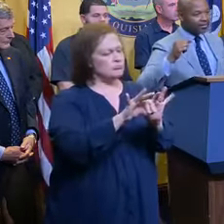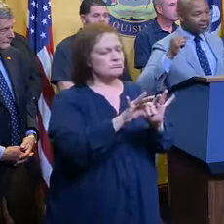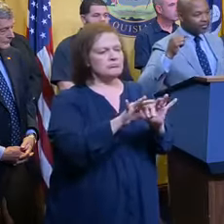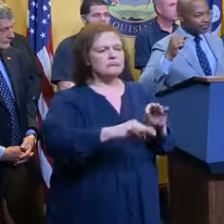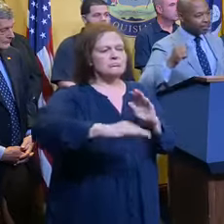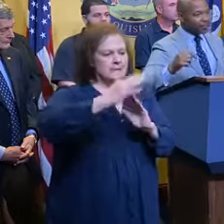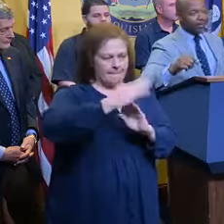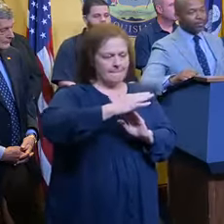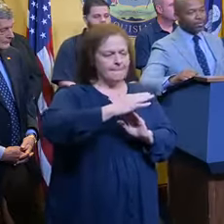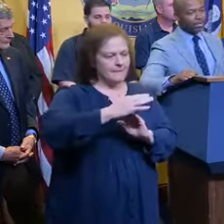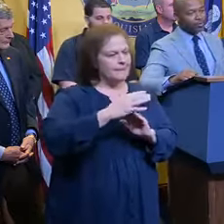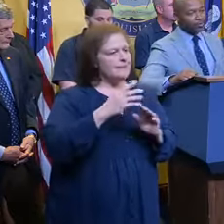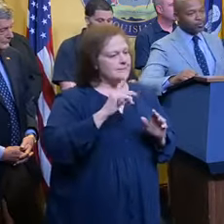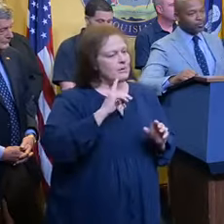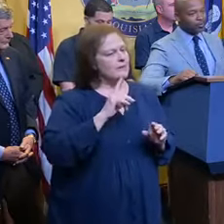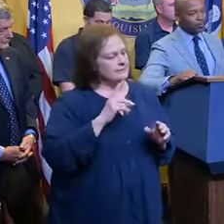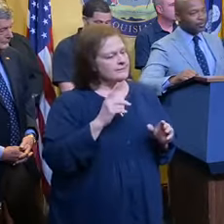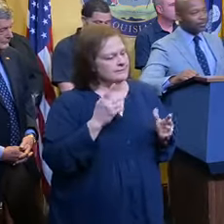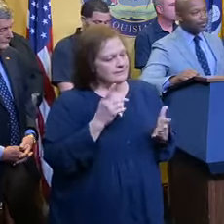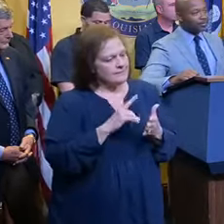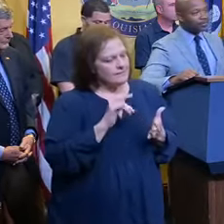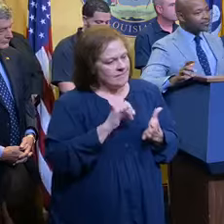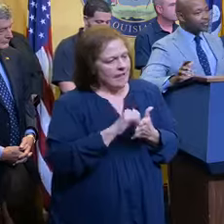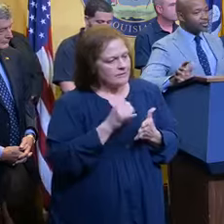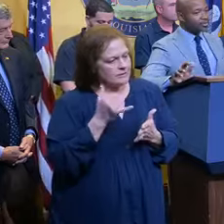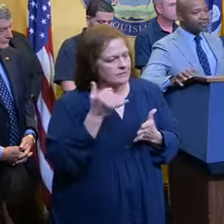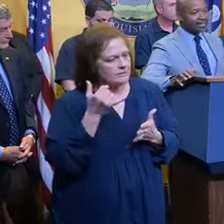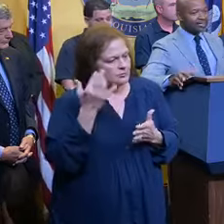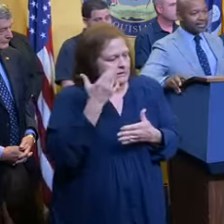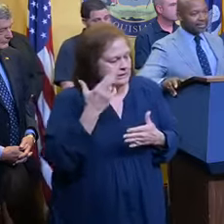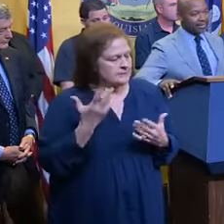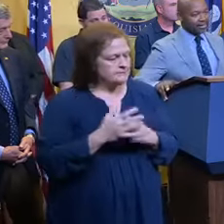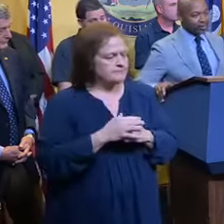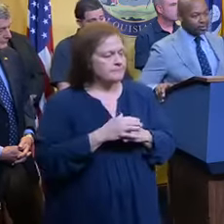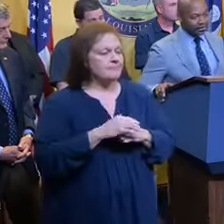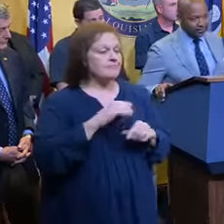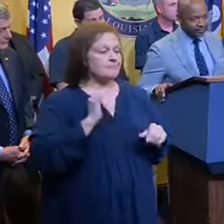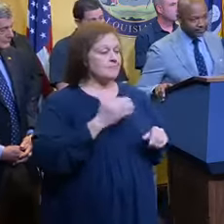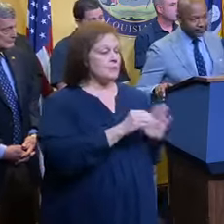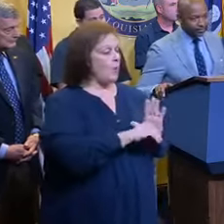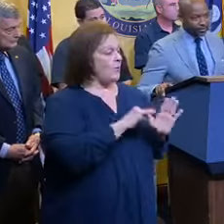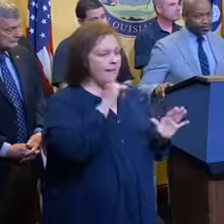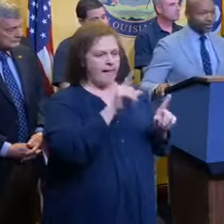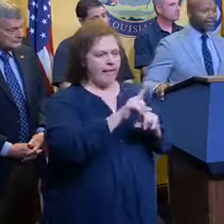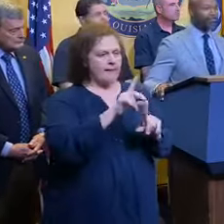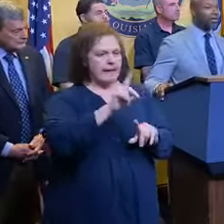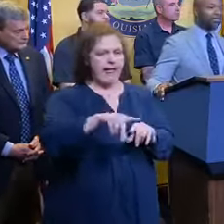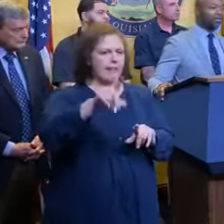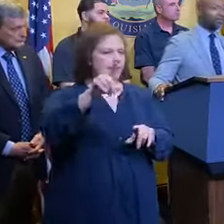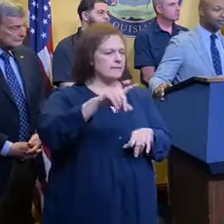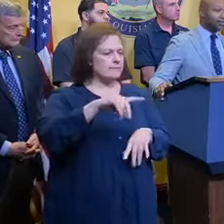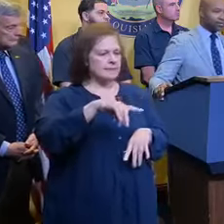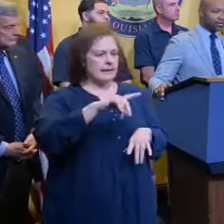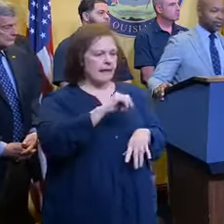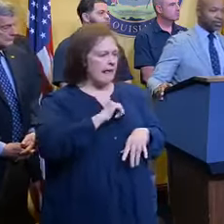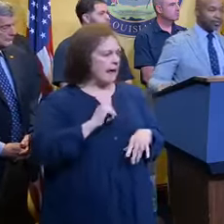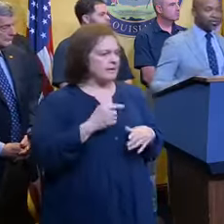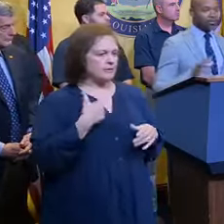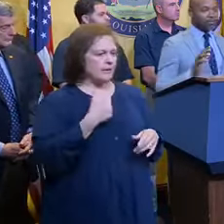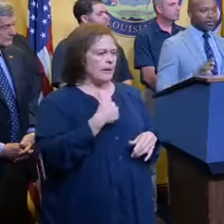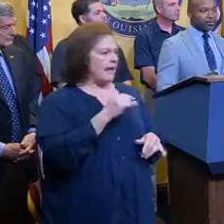be very paramount as we move forward. City of New Orleans is not like Dallas or Atlanta, right? We're like Paris and